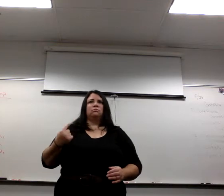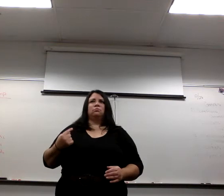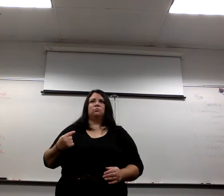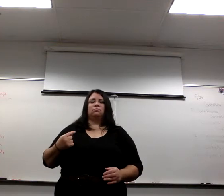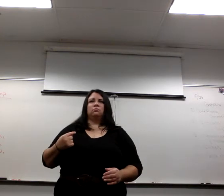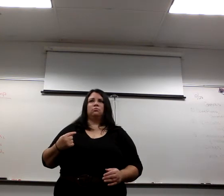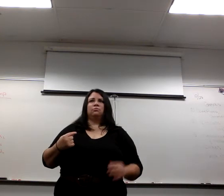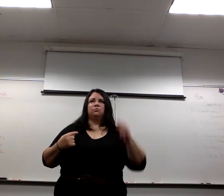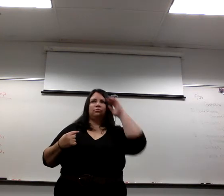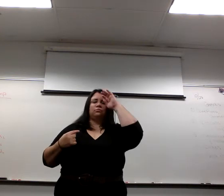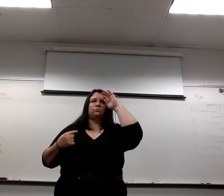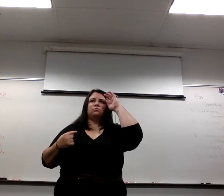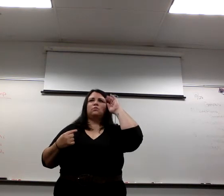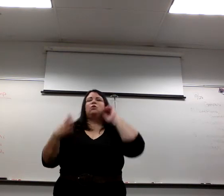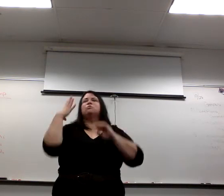And it was really just a beautiful thing.